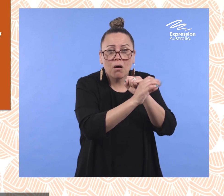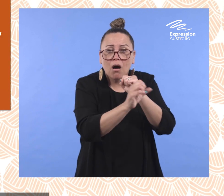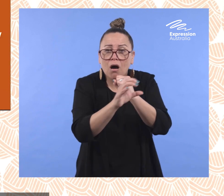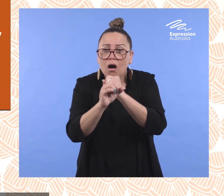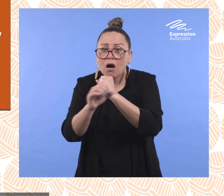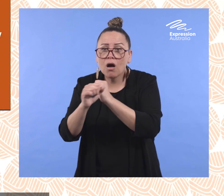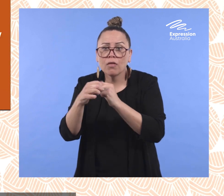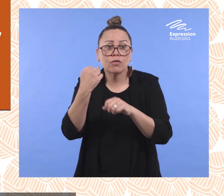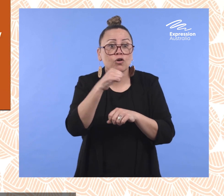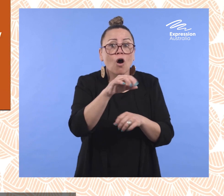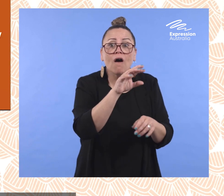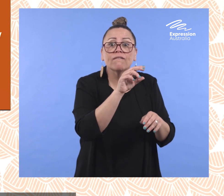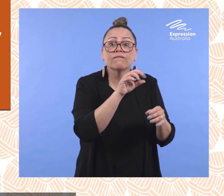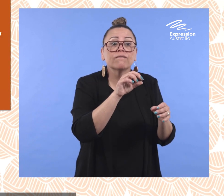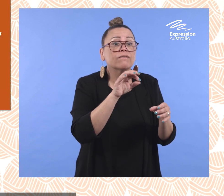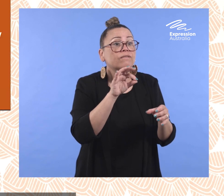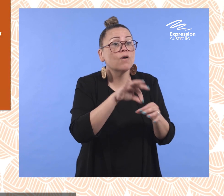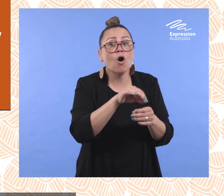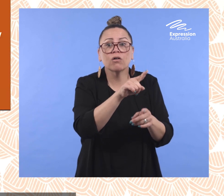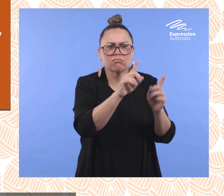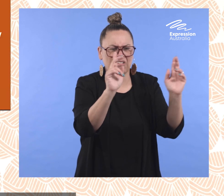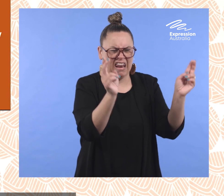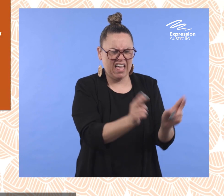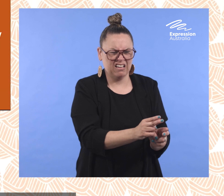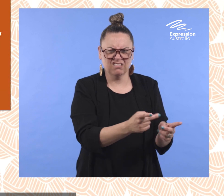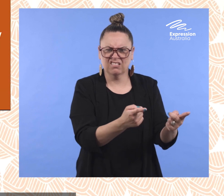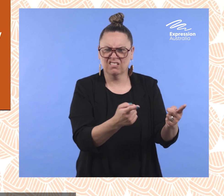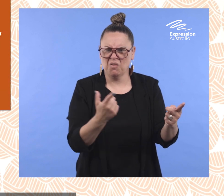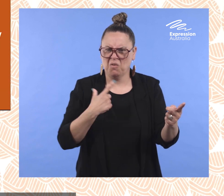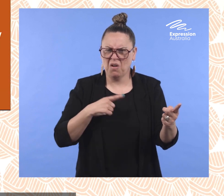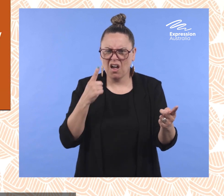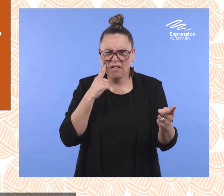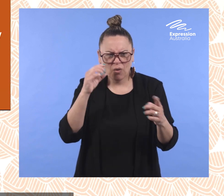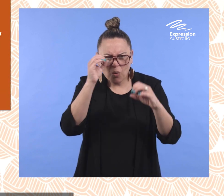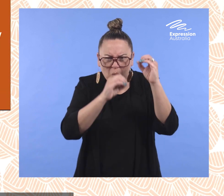From my research and so forth on Google, I think